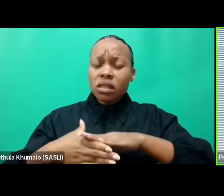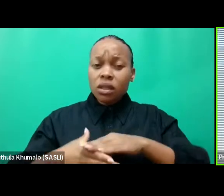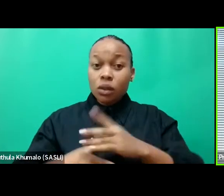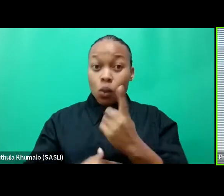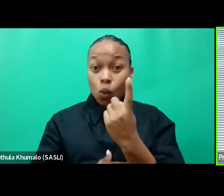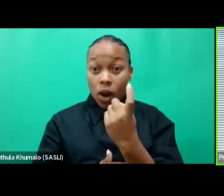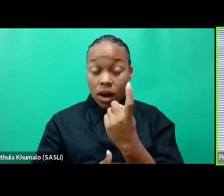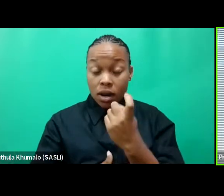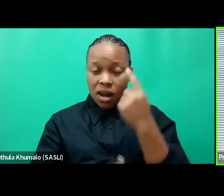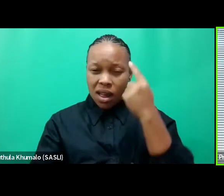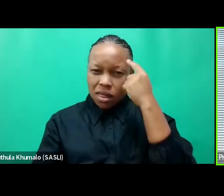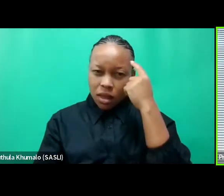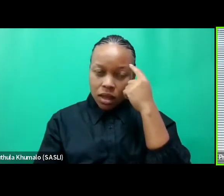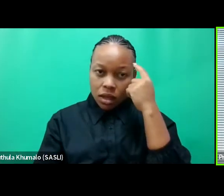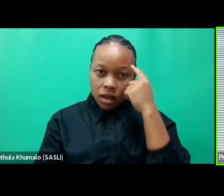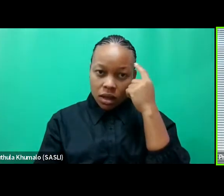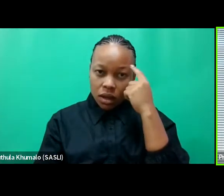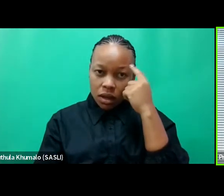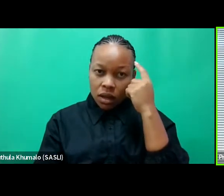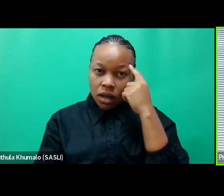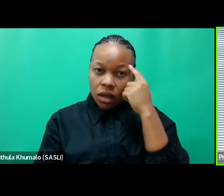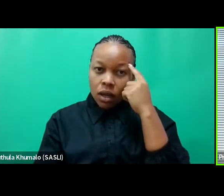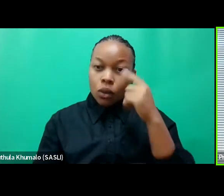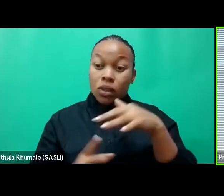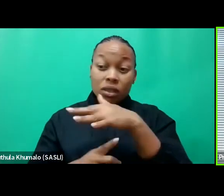that we find ourselves in this situation